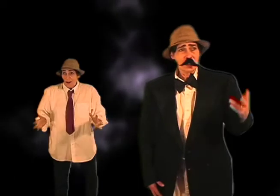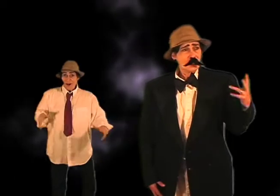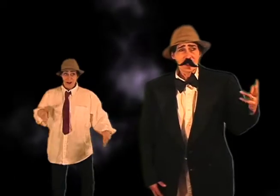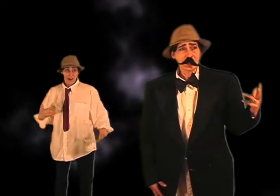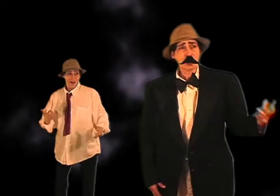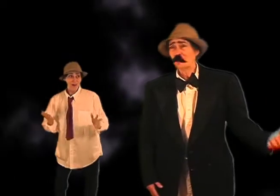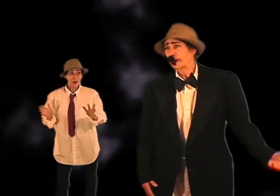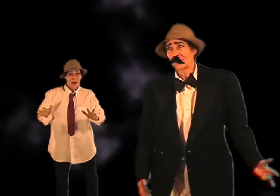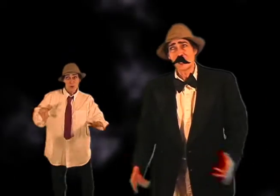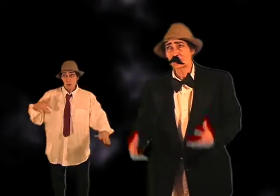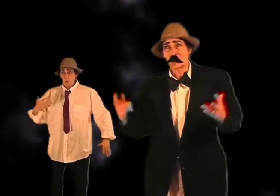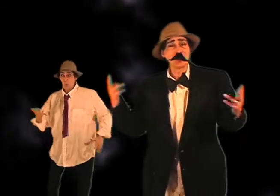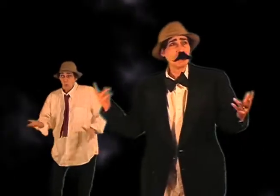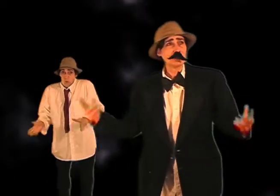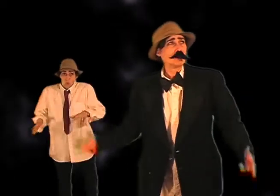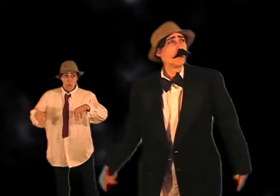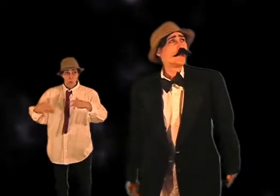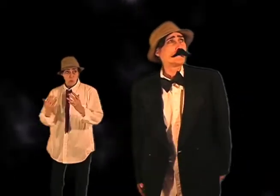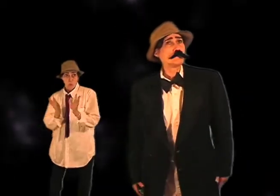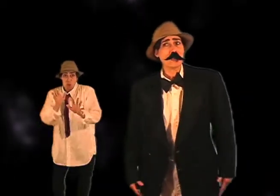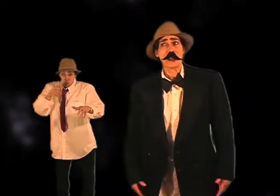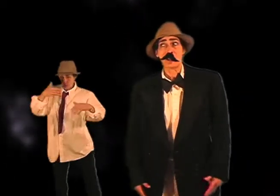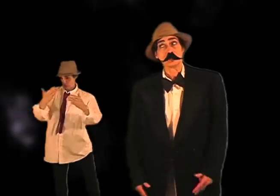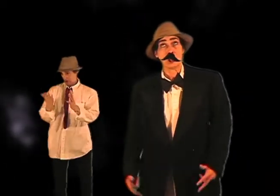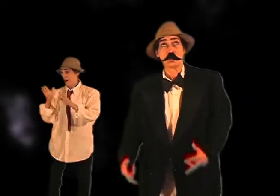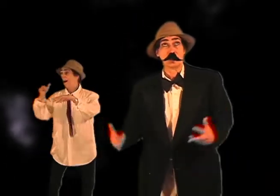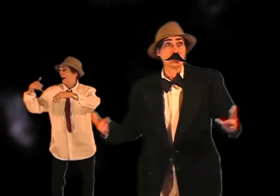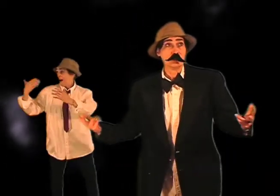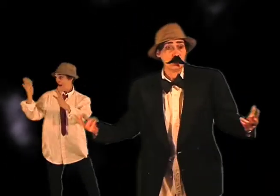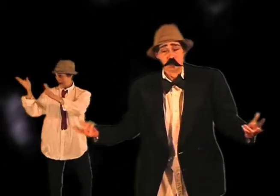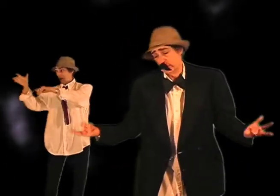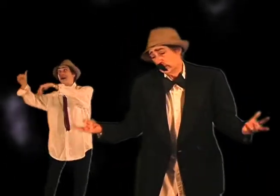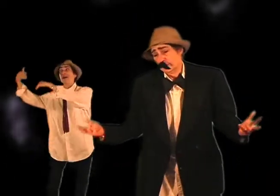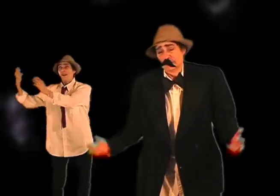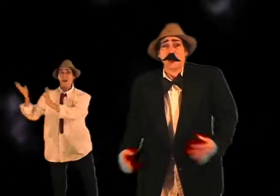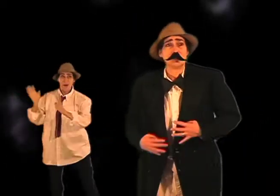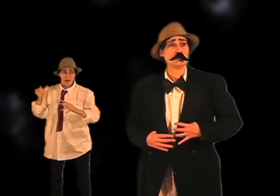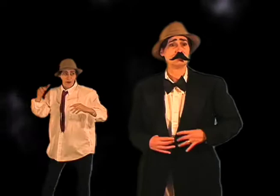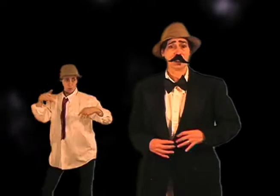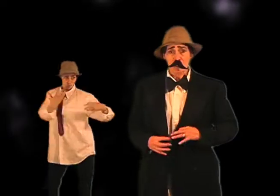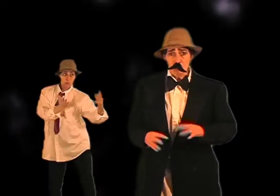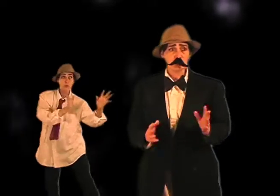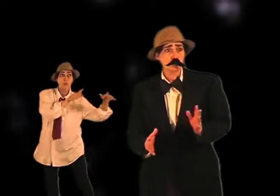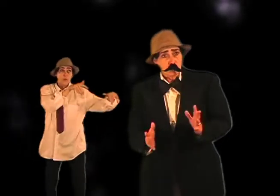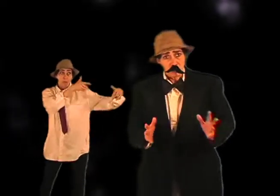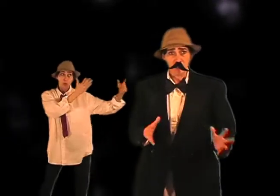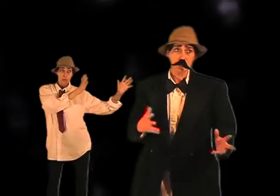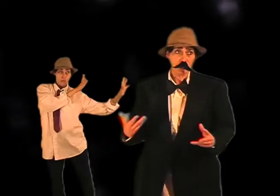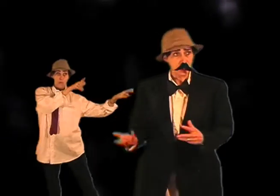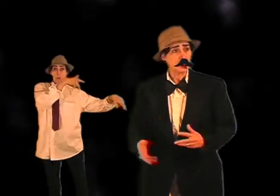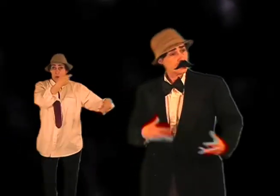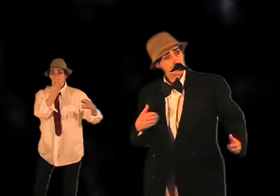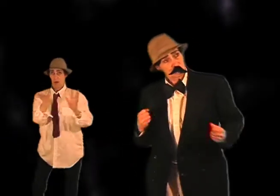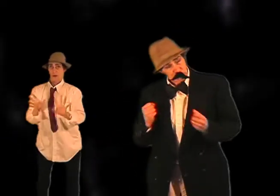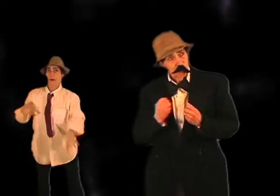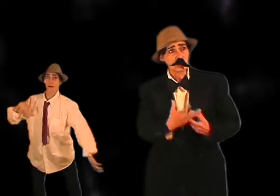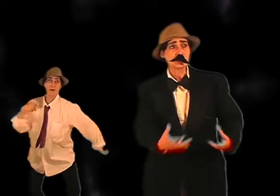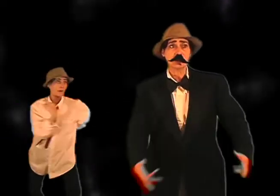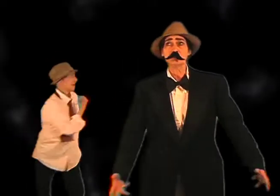he told me a lot's going on, you know? As though I didn't know, you know? It's hard being neutral and pursuing something